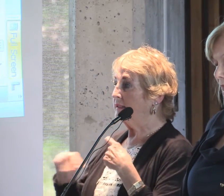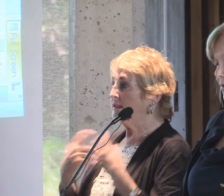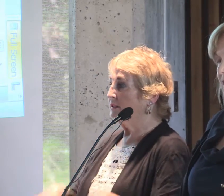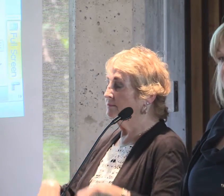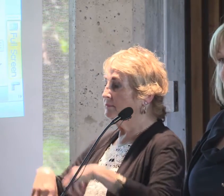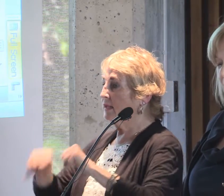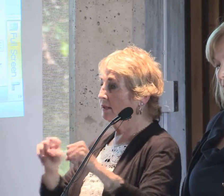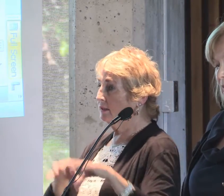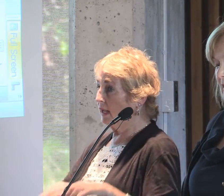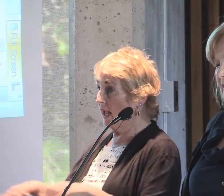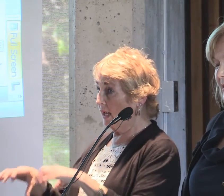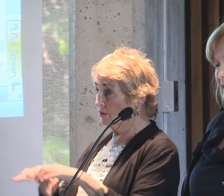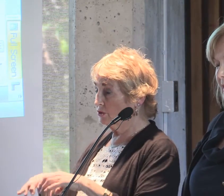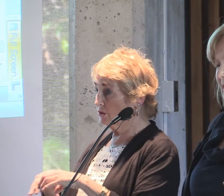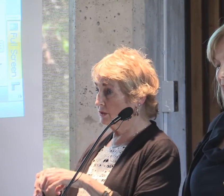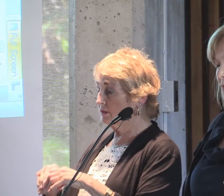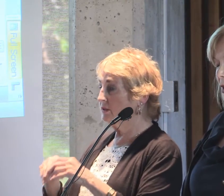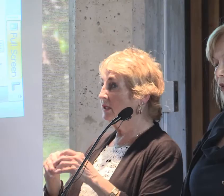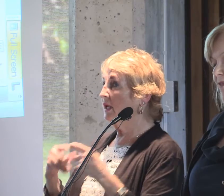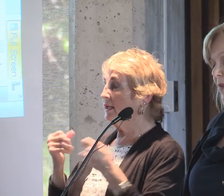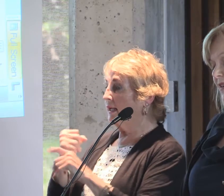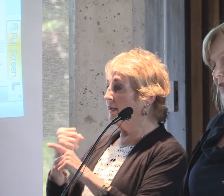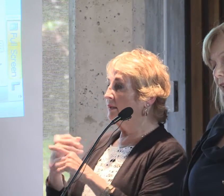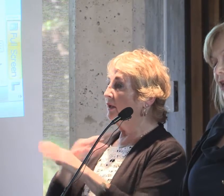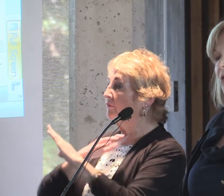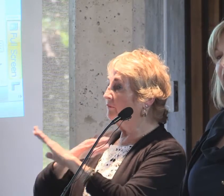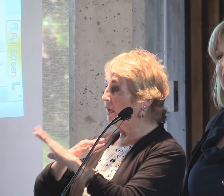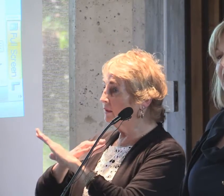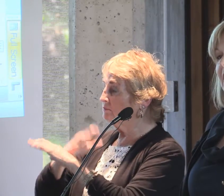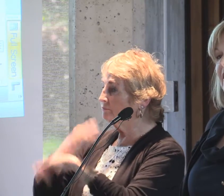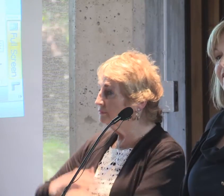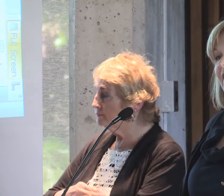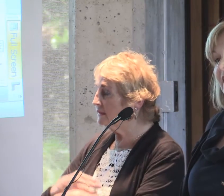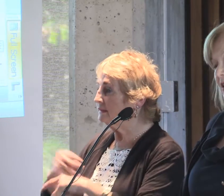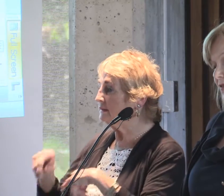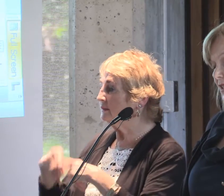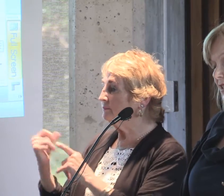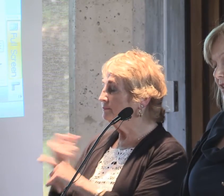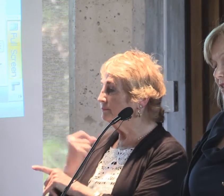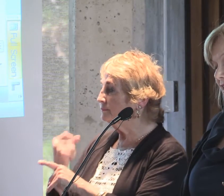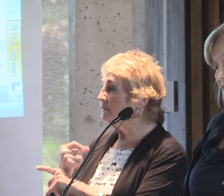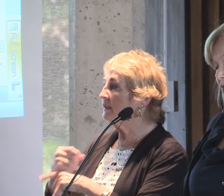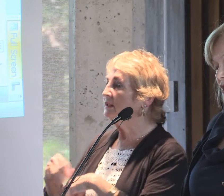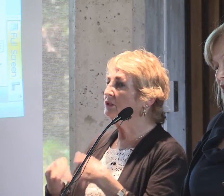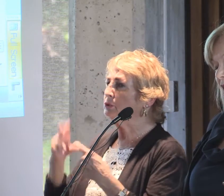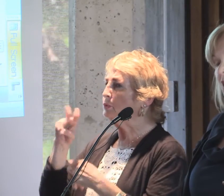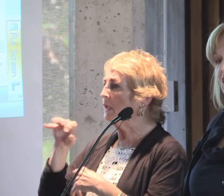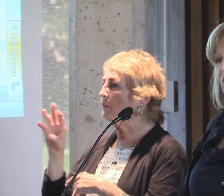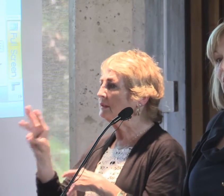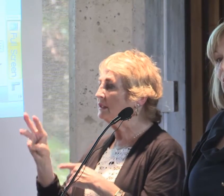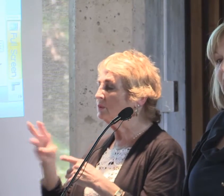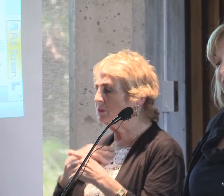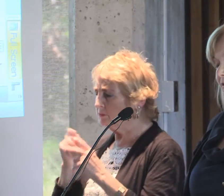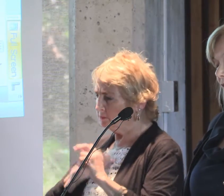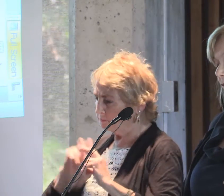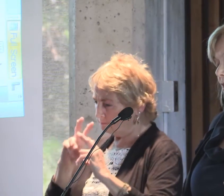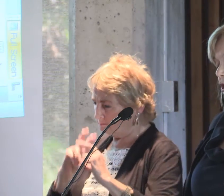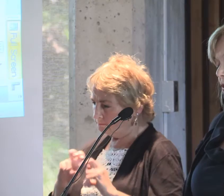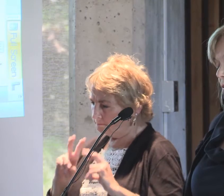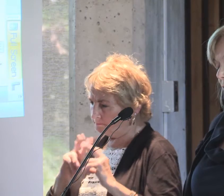was announced in 2006, we've been evaluating the effectiveness of its actions so that we